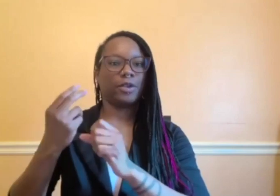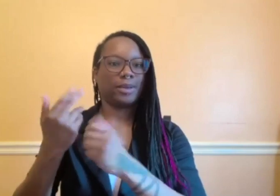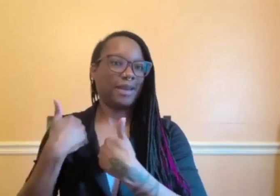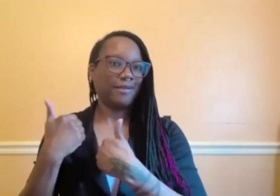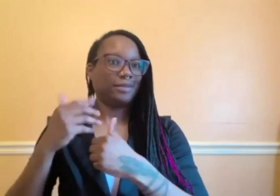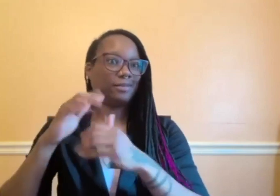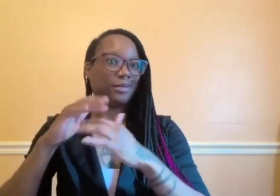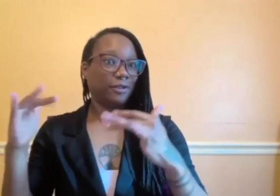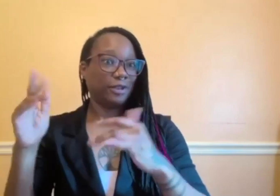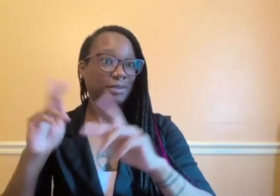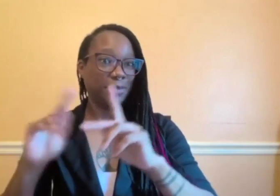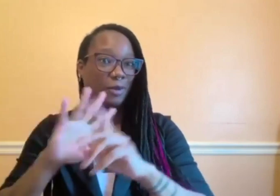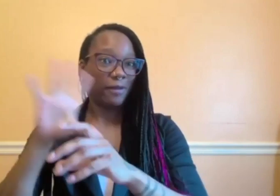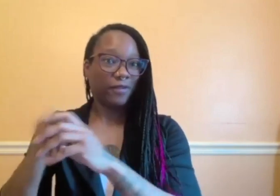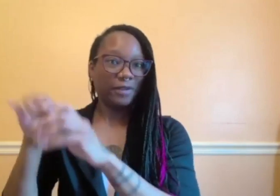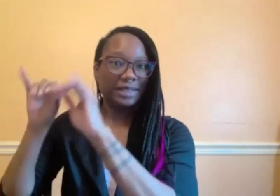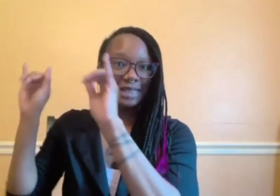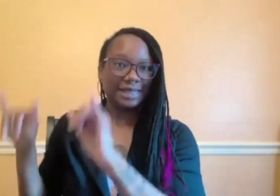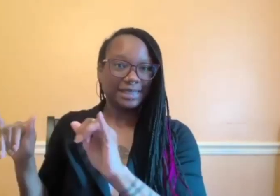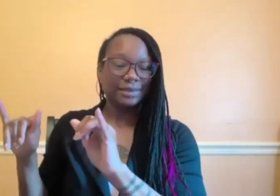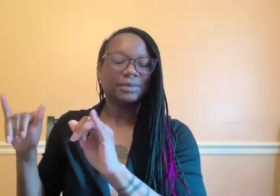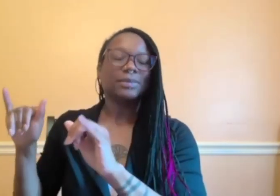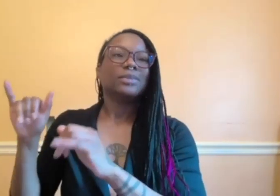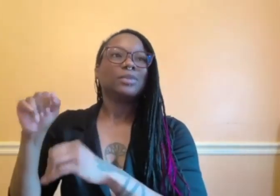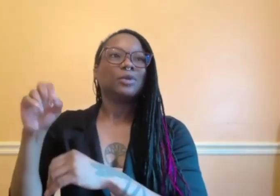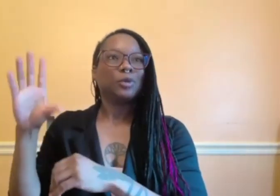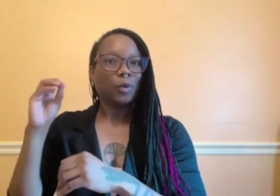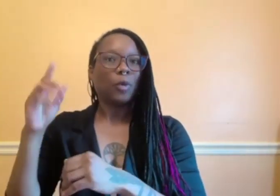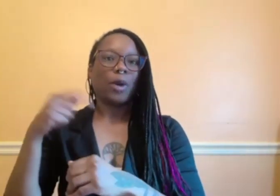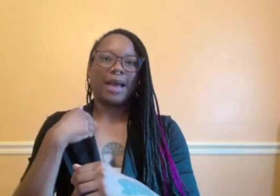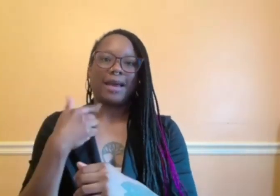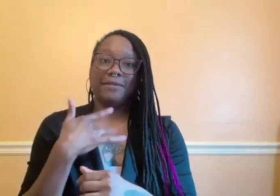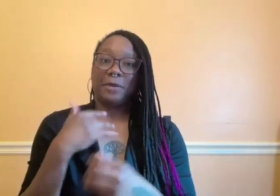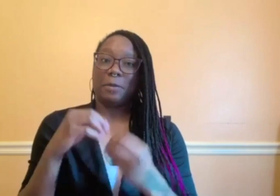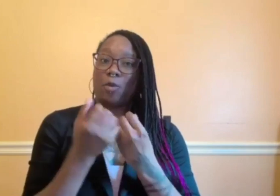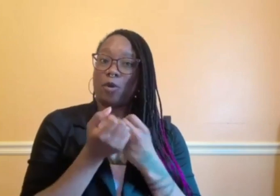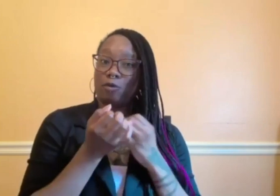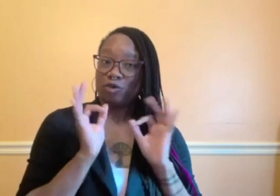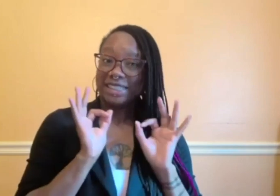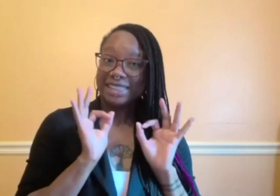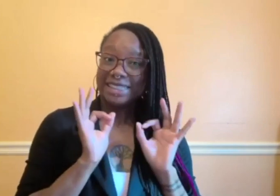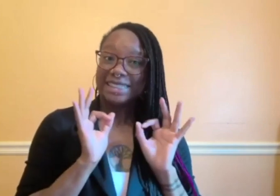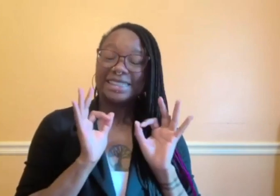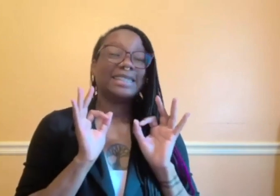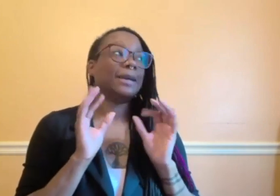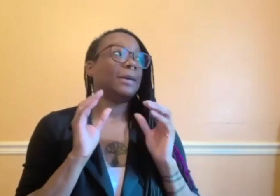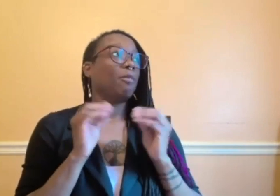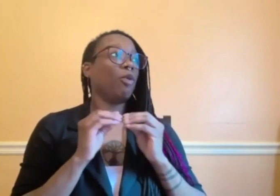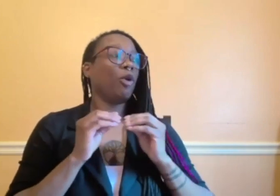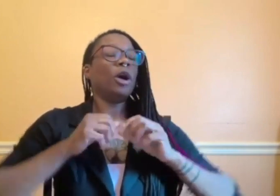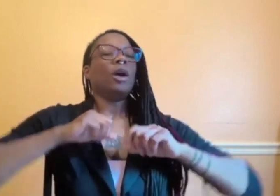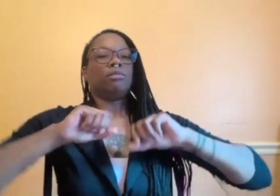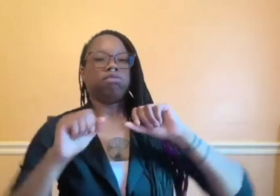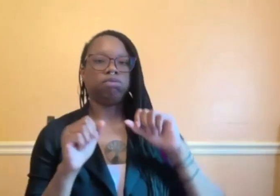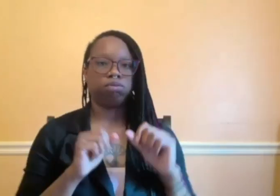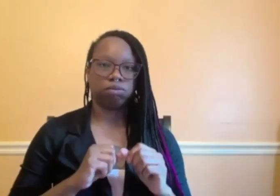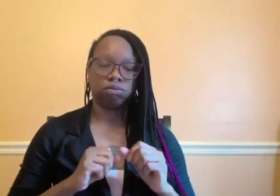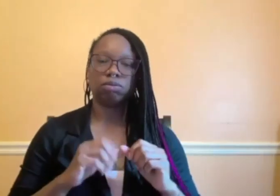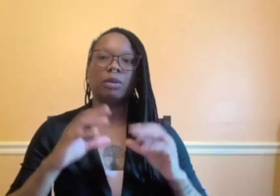want to share. And so if I want to have those individuals involved in my work, because I'm